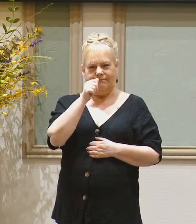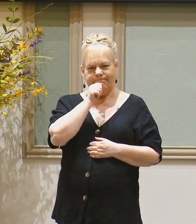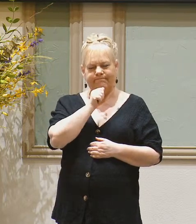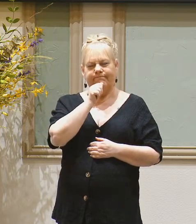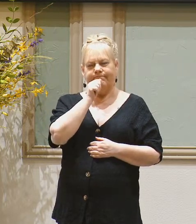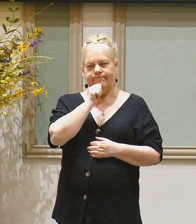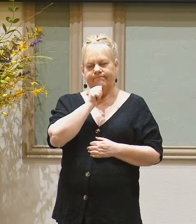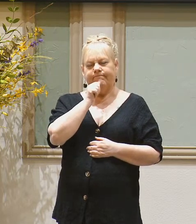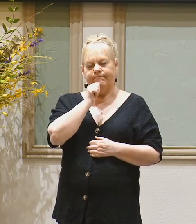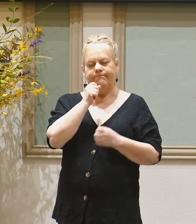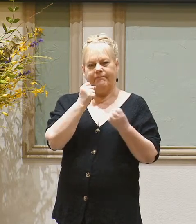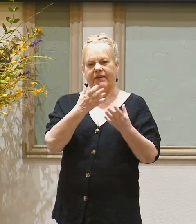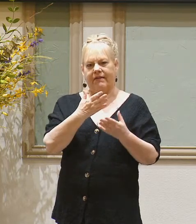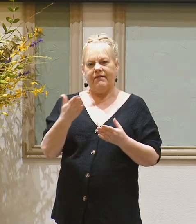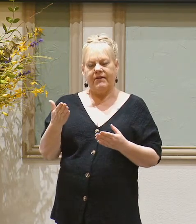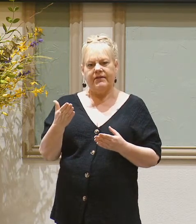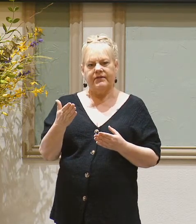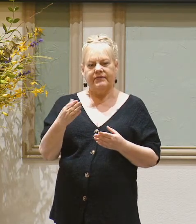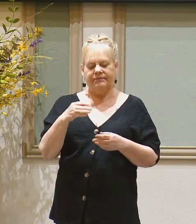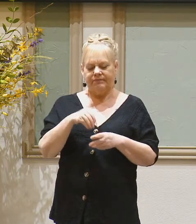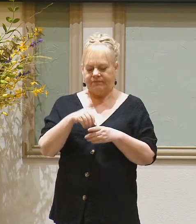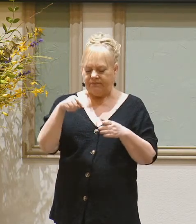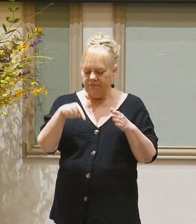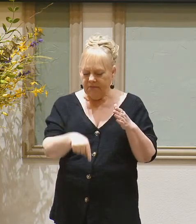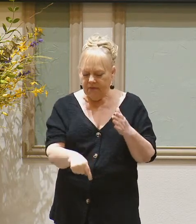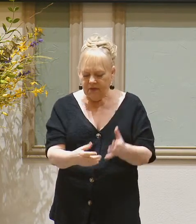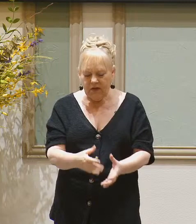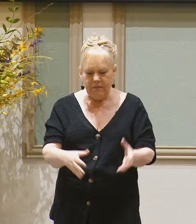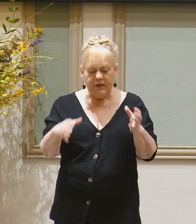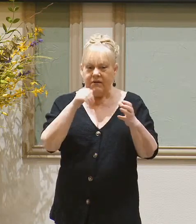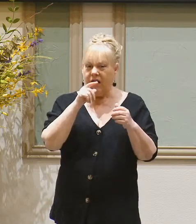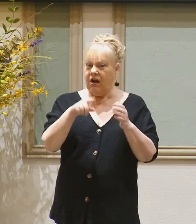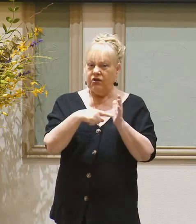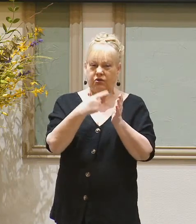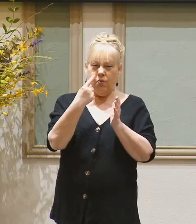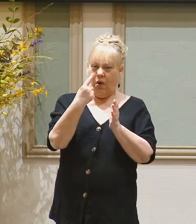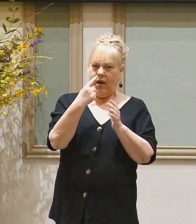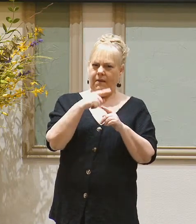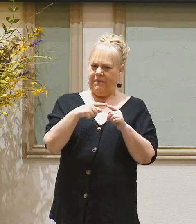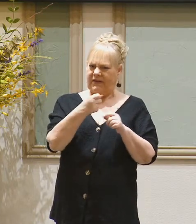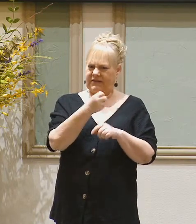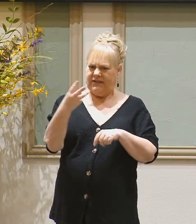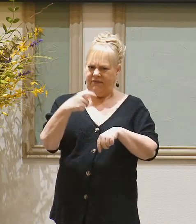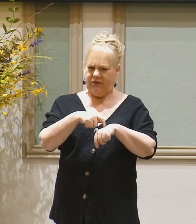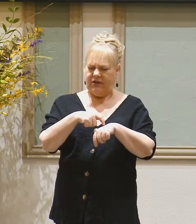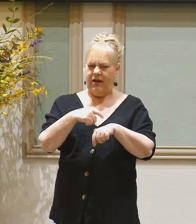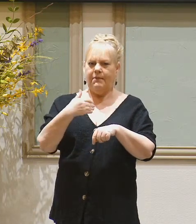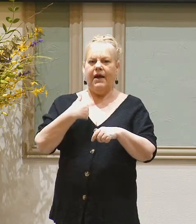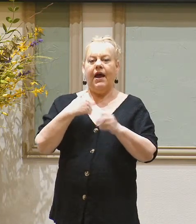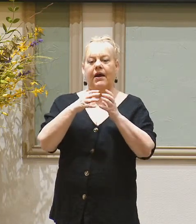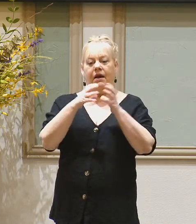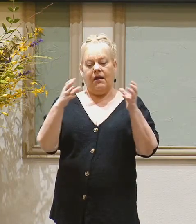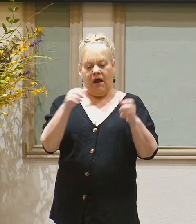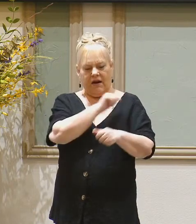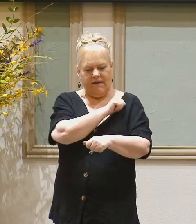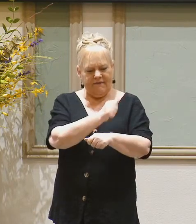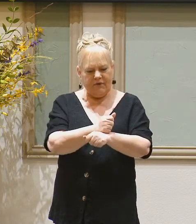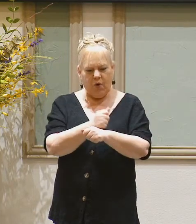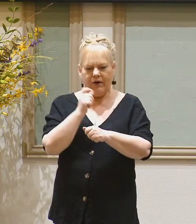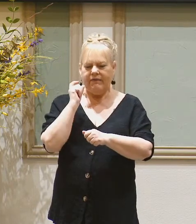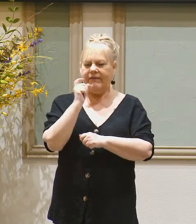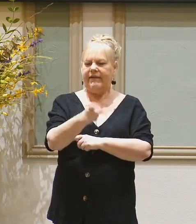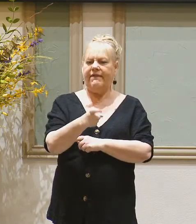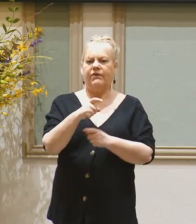things. He's been in the pit not just once, but a couple of times. He's had a good measure of authority handed to